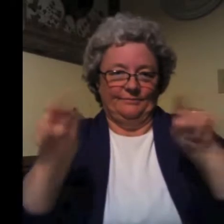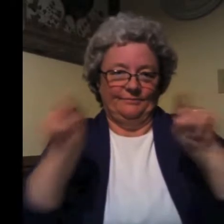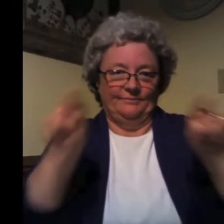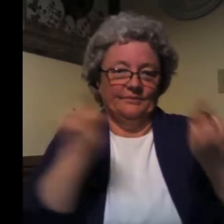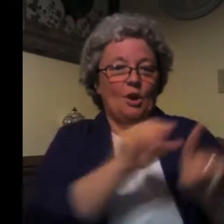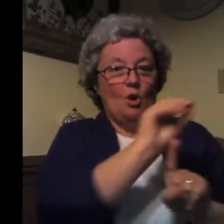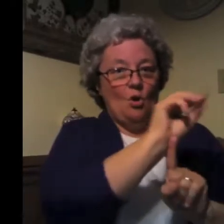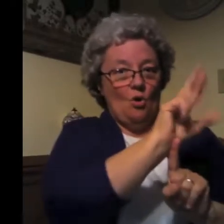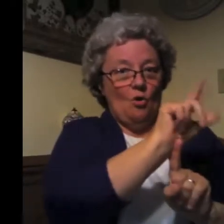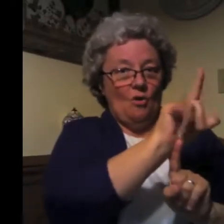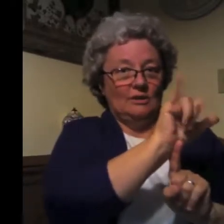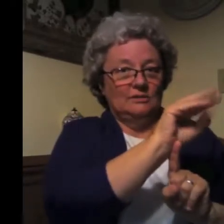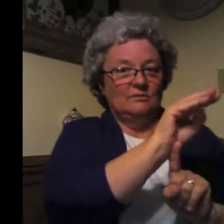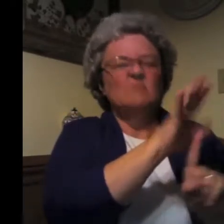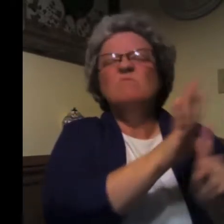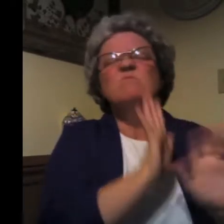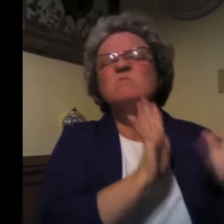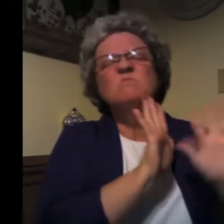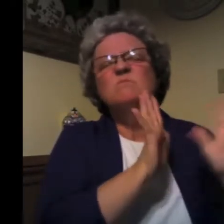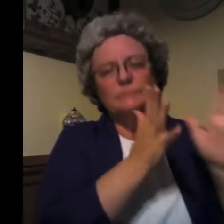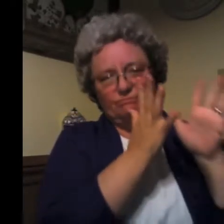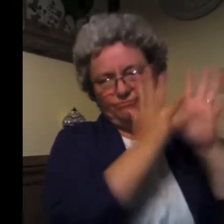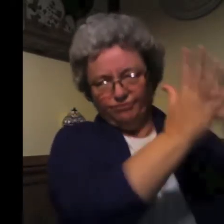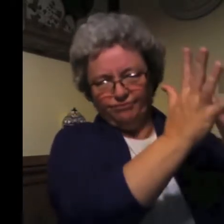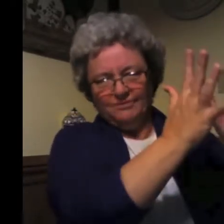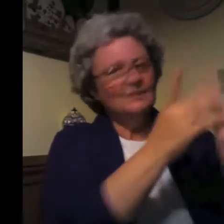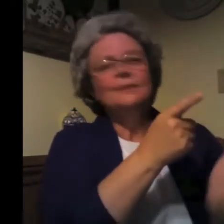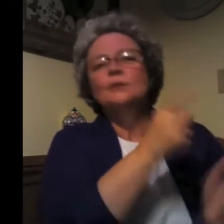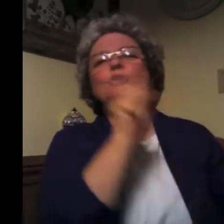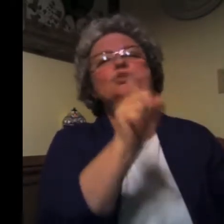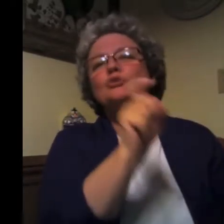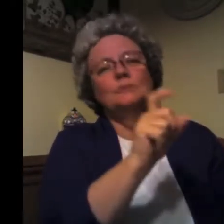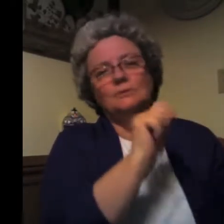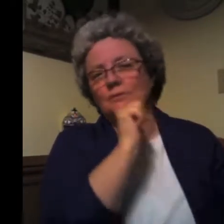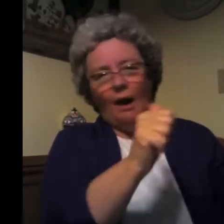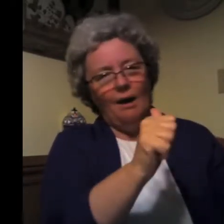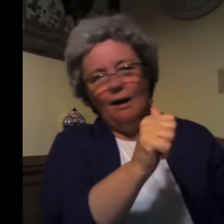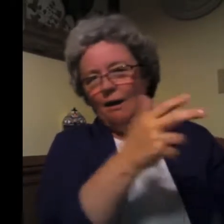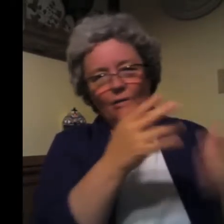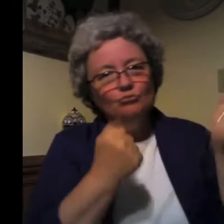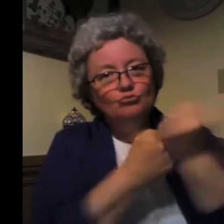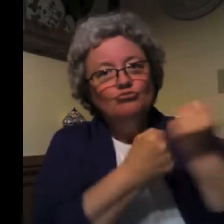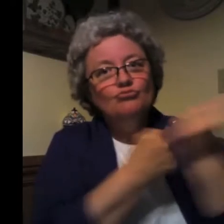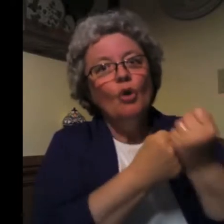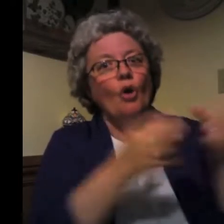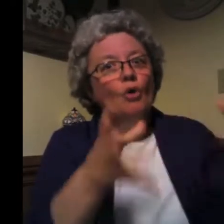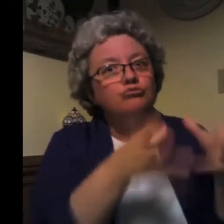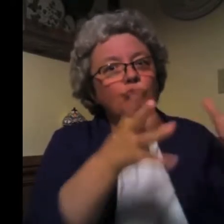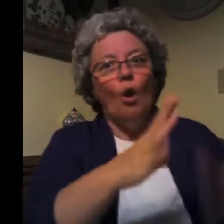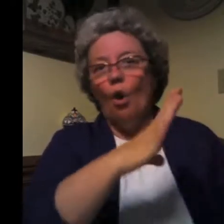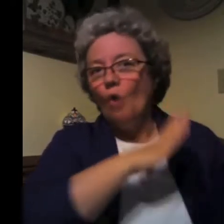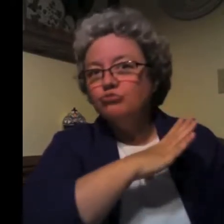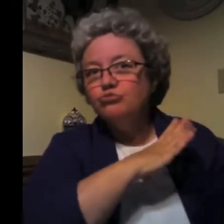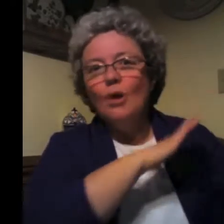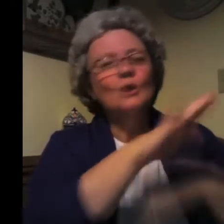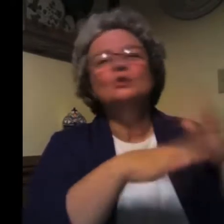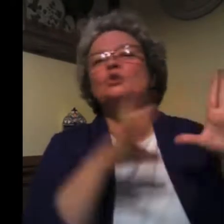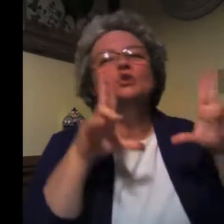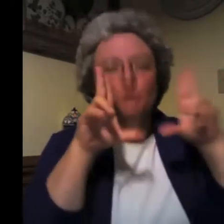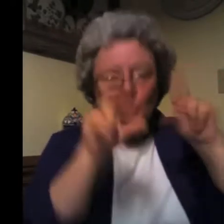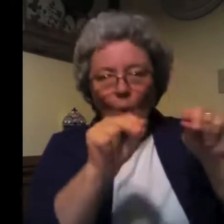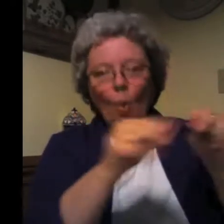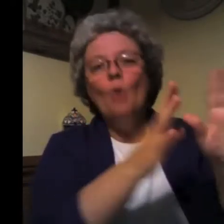So you can see how oralism and speaking are different. We need to get rid of oralism and we need to stop supporting it and we need to